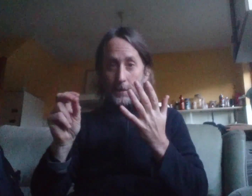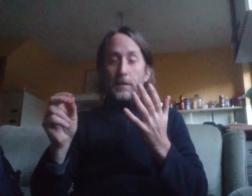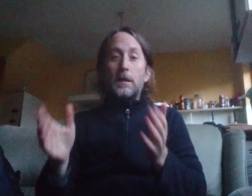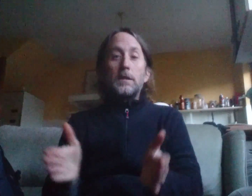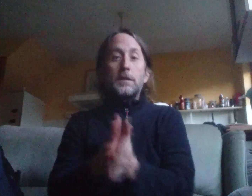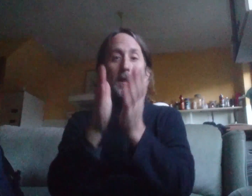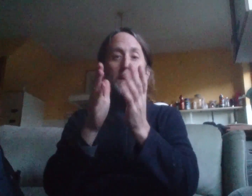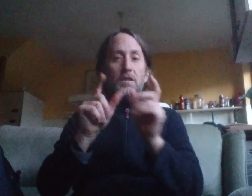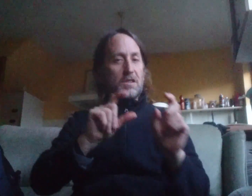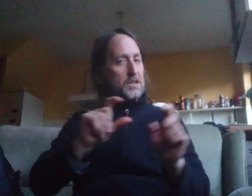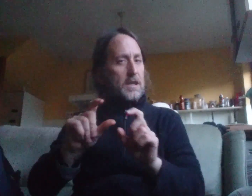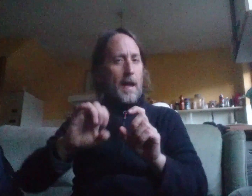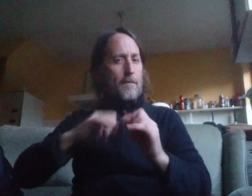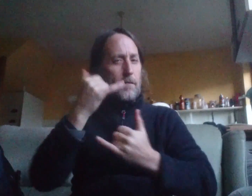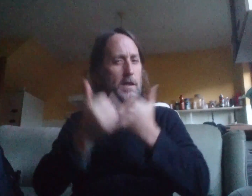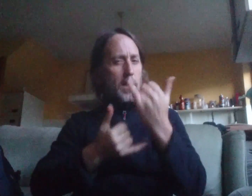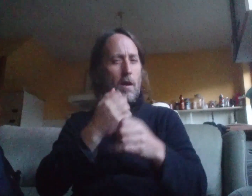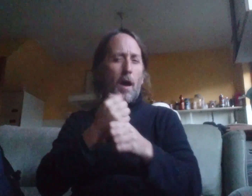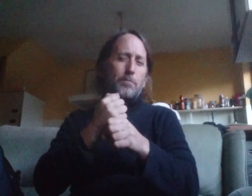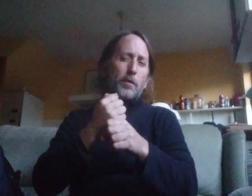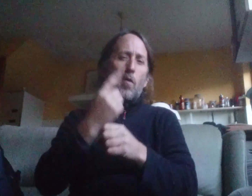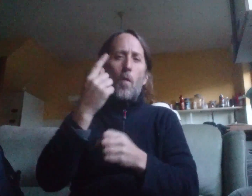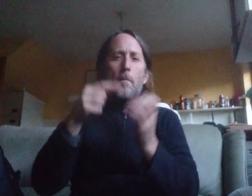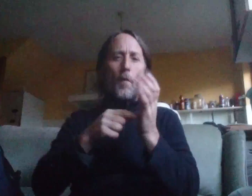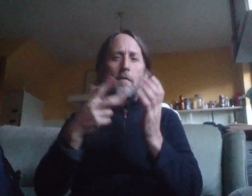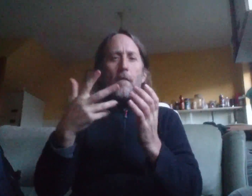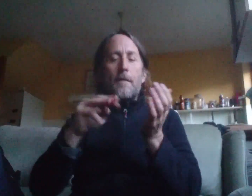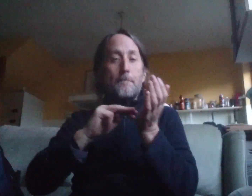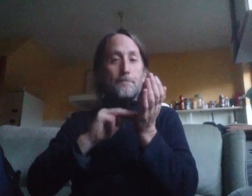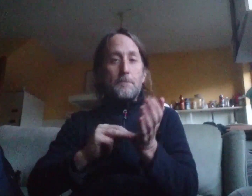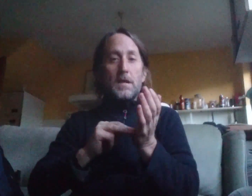held steady at around 1.5 million units per year.